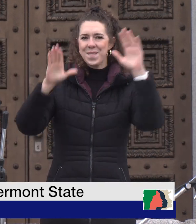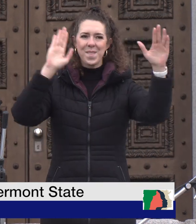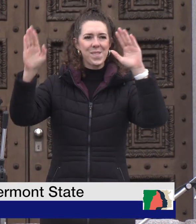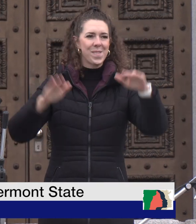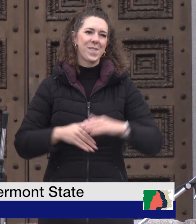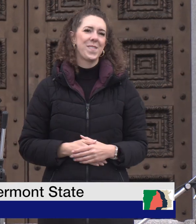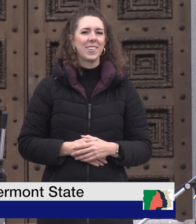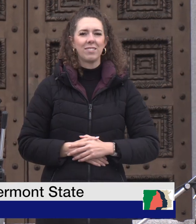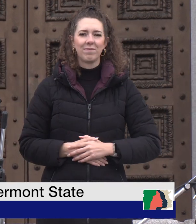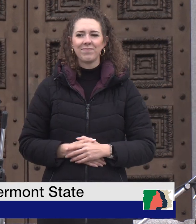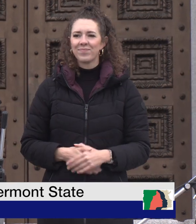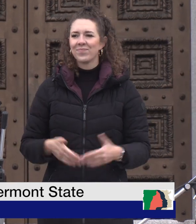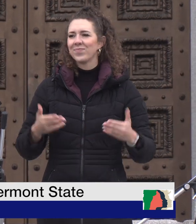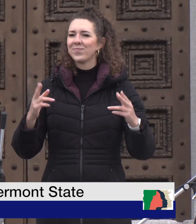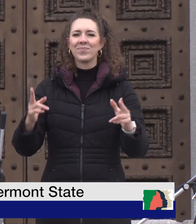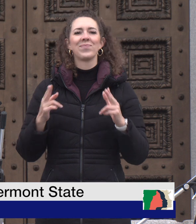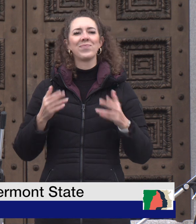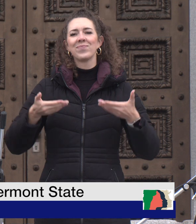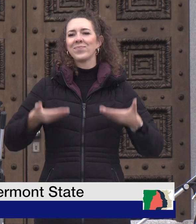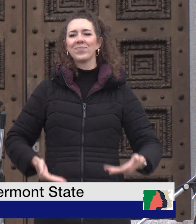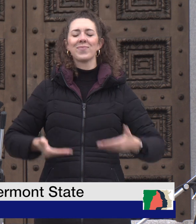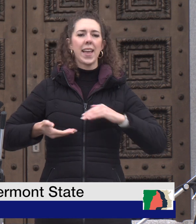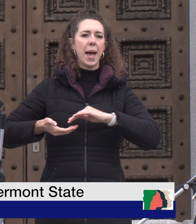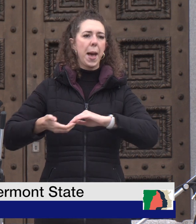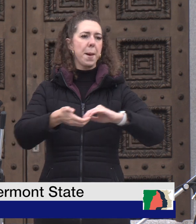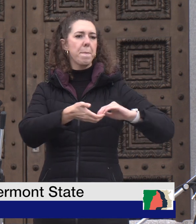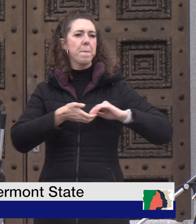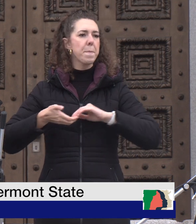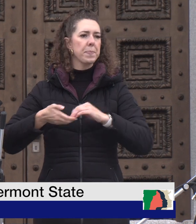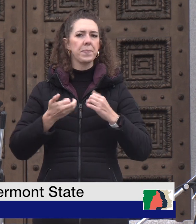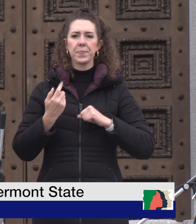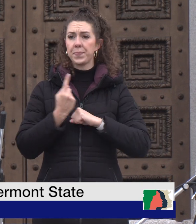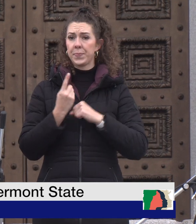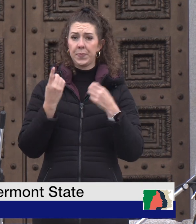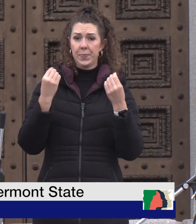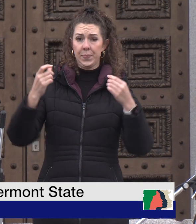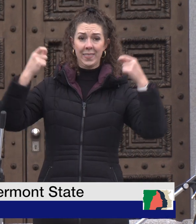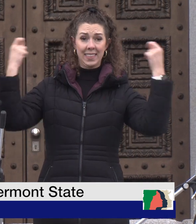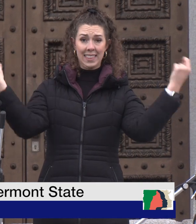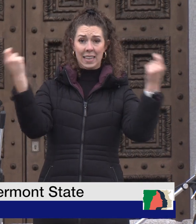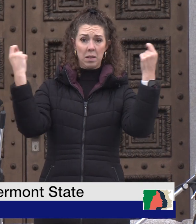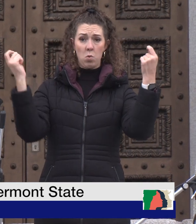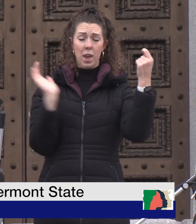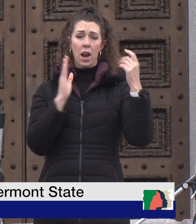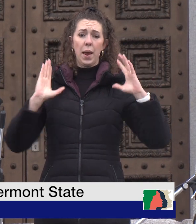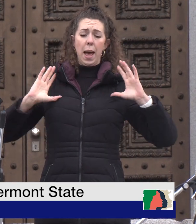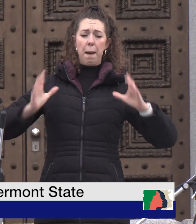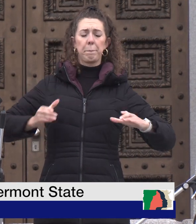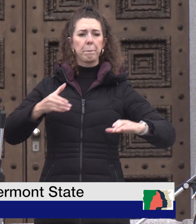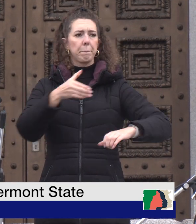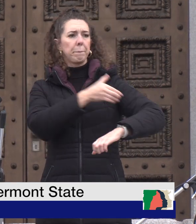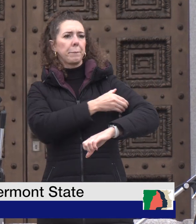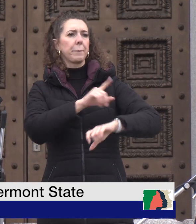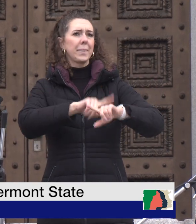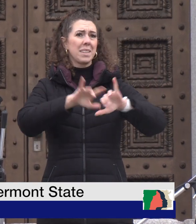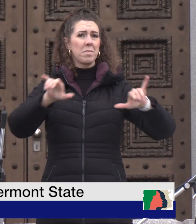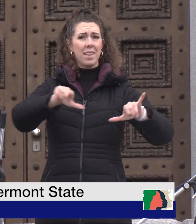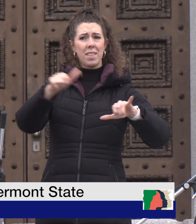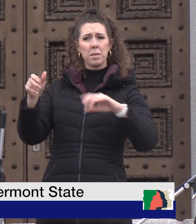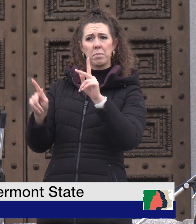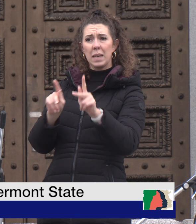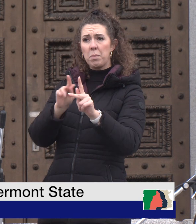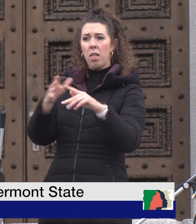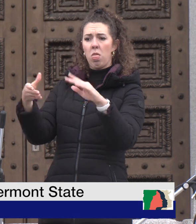I am honored to be here, standing with all of you, to not only celebrate our collective power, but uplift the voices of